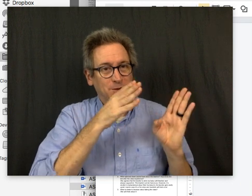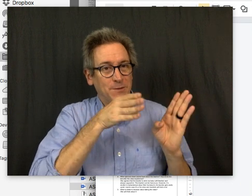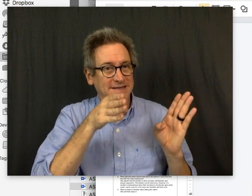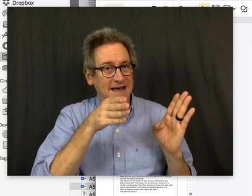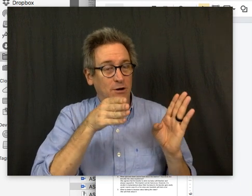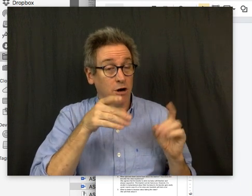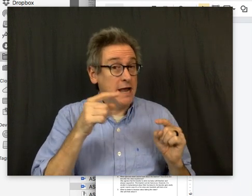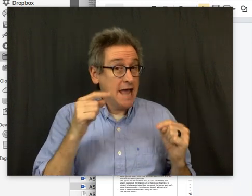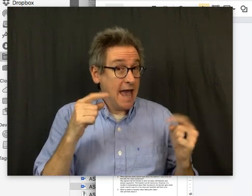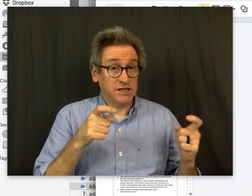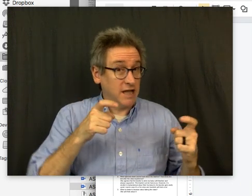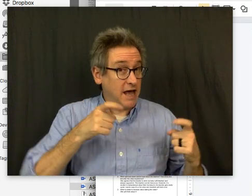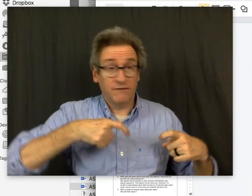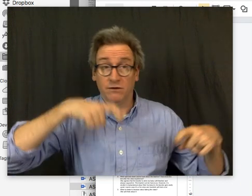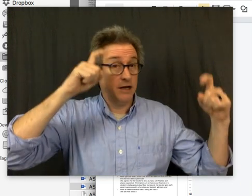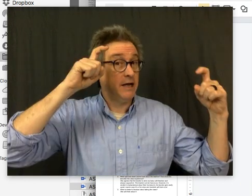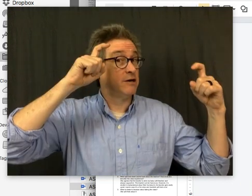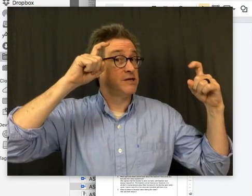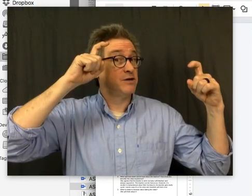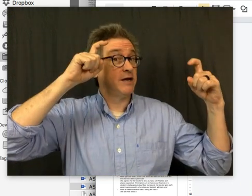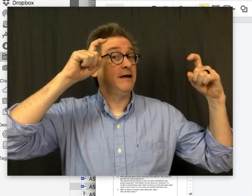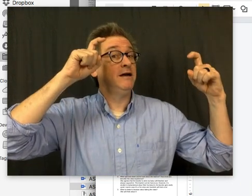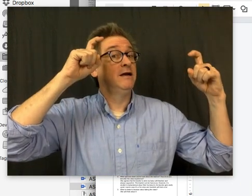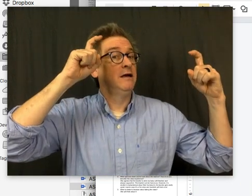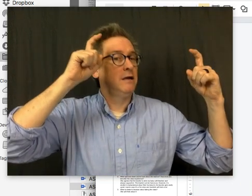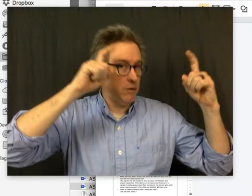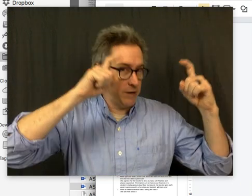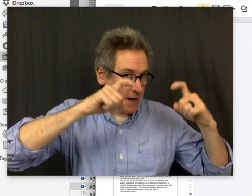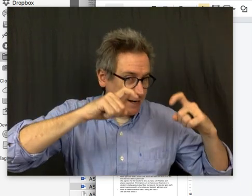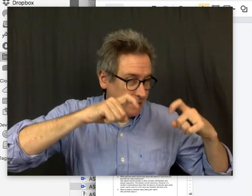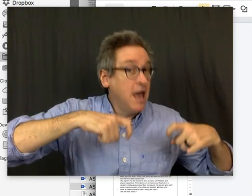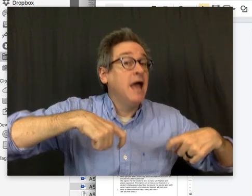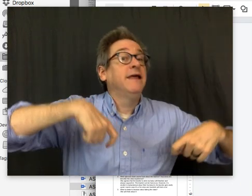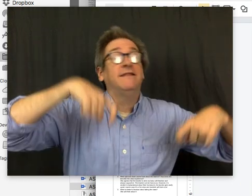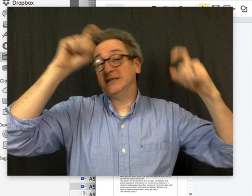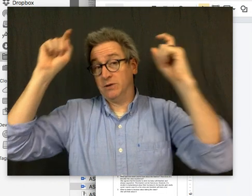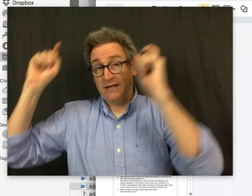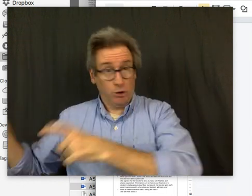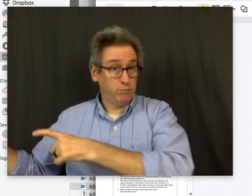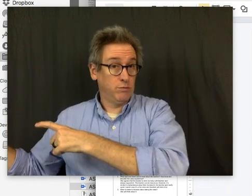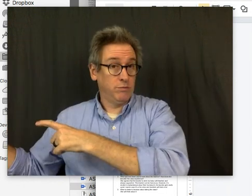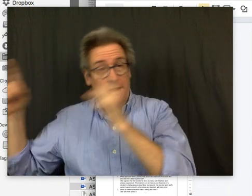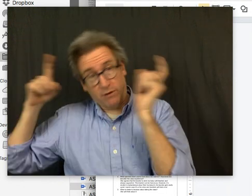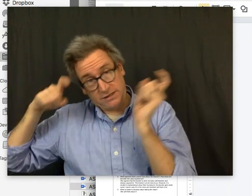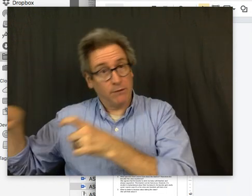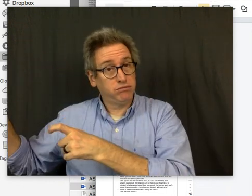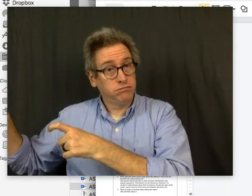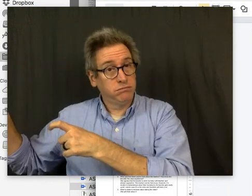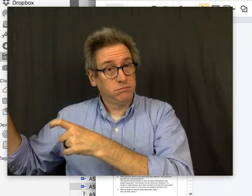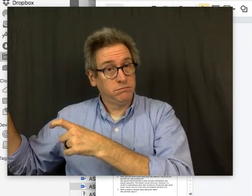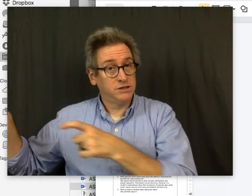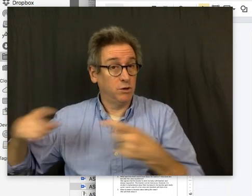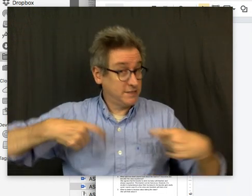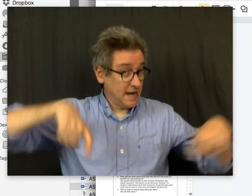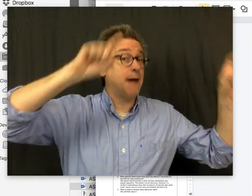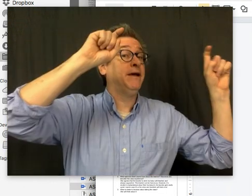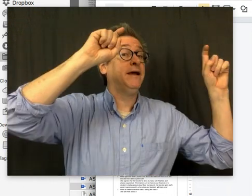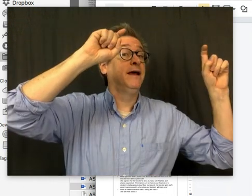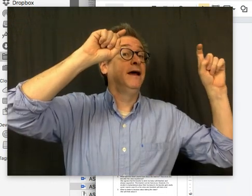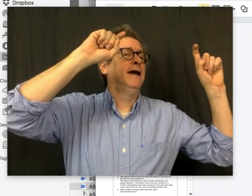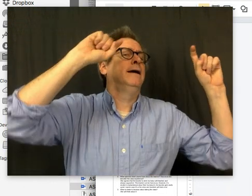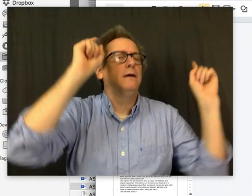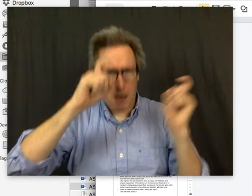so we go back to that order. And it's a lot of, here's a new idea. Okay, got it. This is what they do. Eyebrows down. So